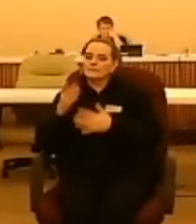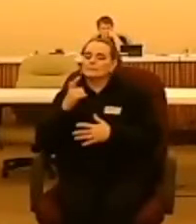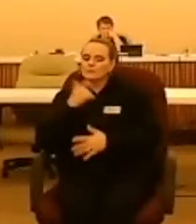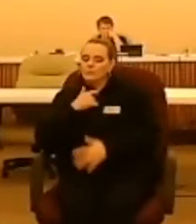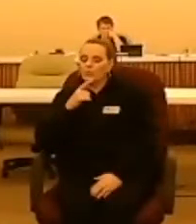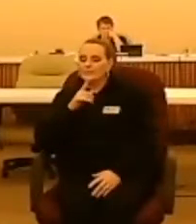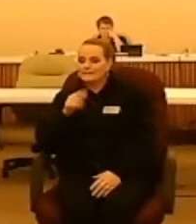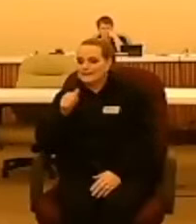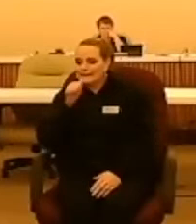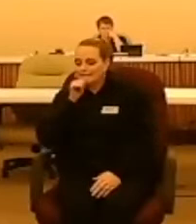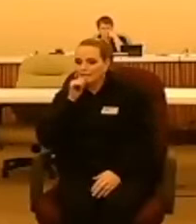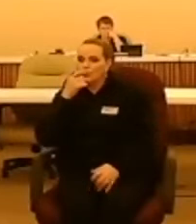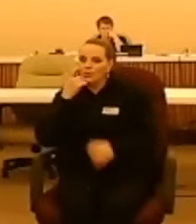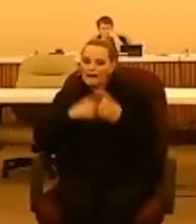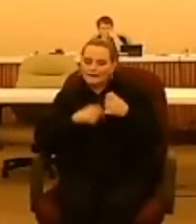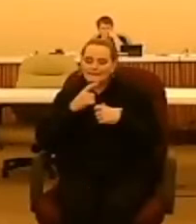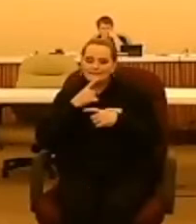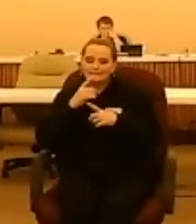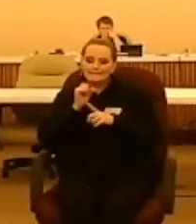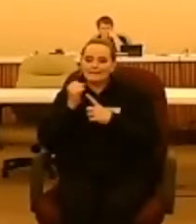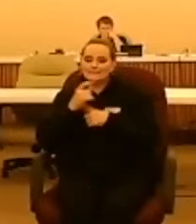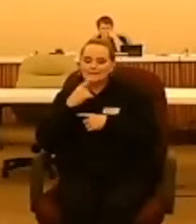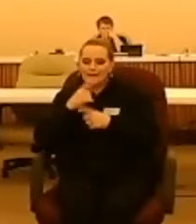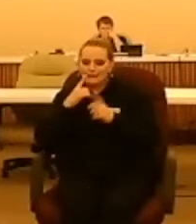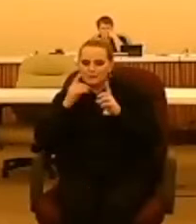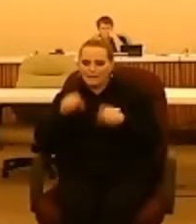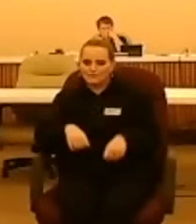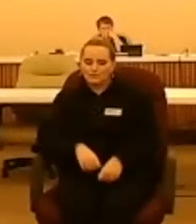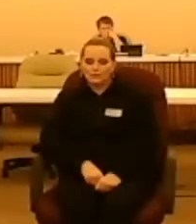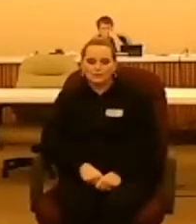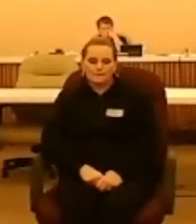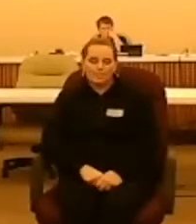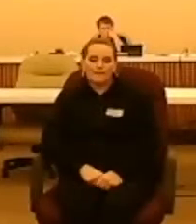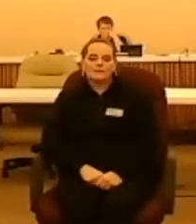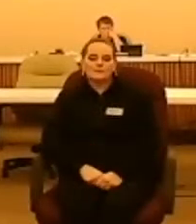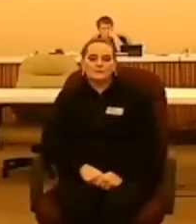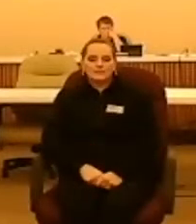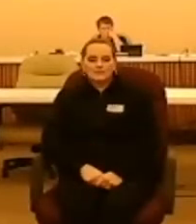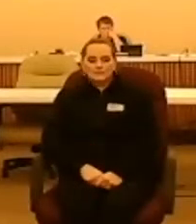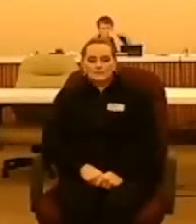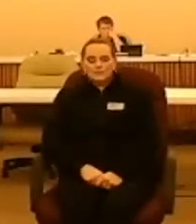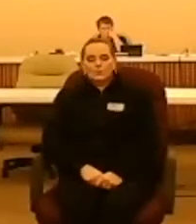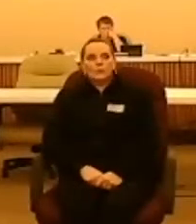disclosure in every case that that's possible. So.